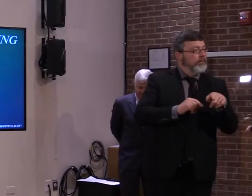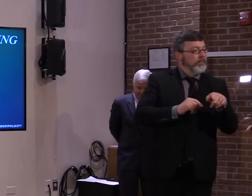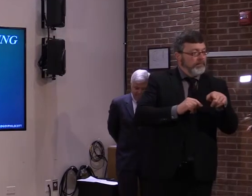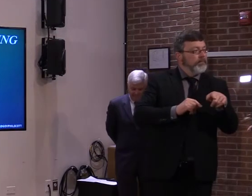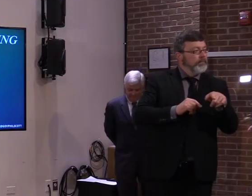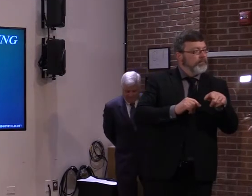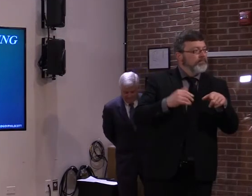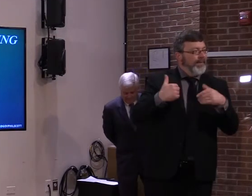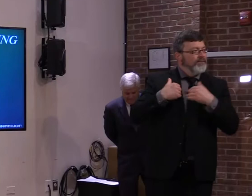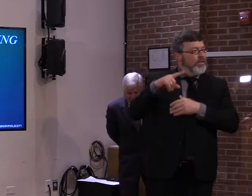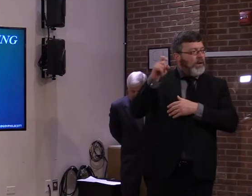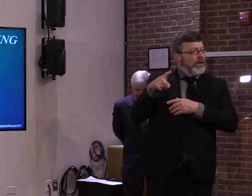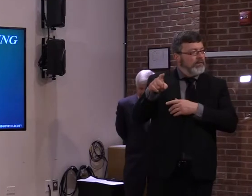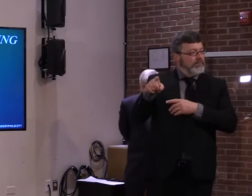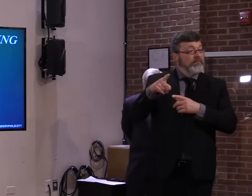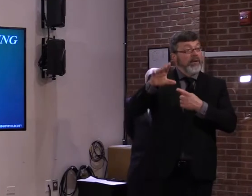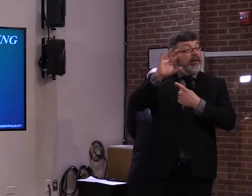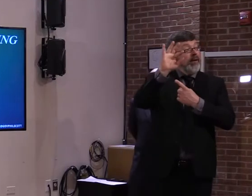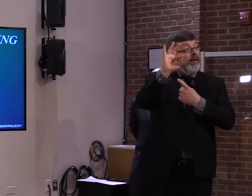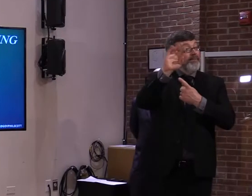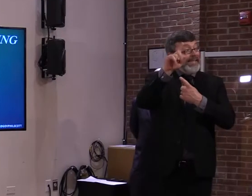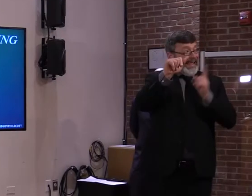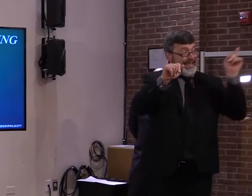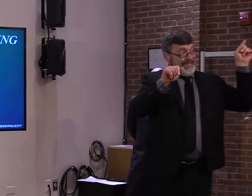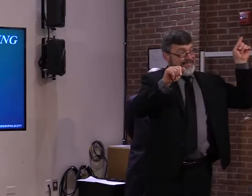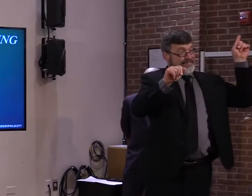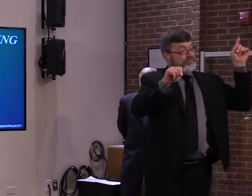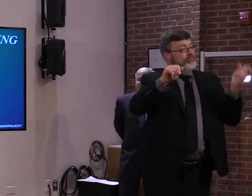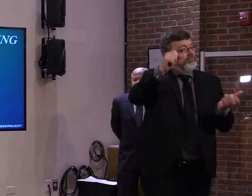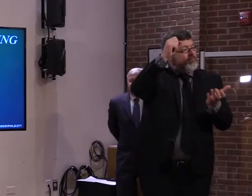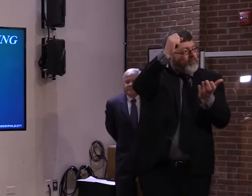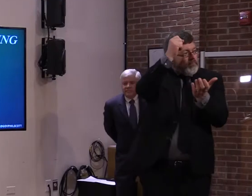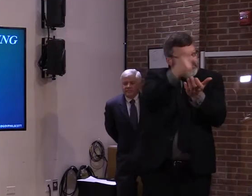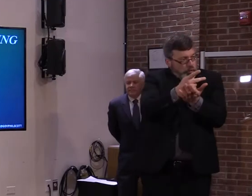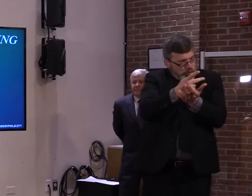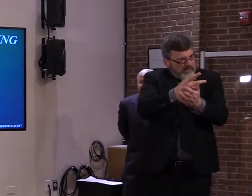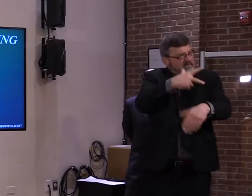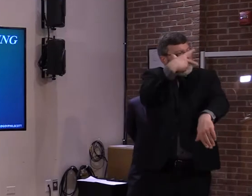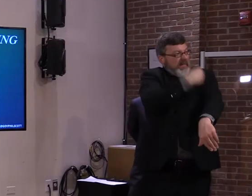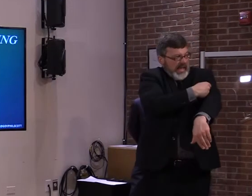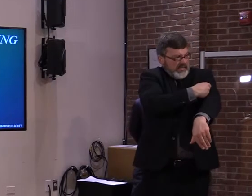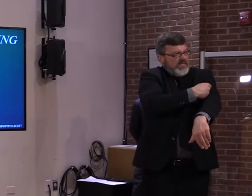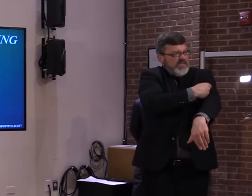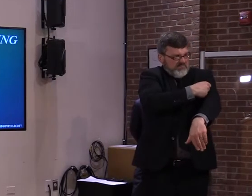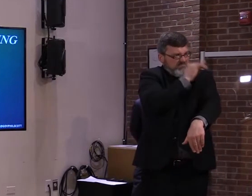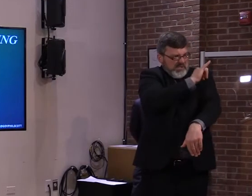once the FDA approves a COVID-19 vaccine,